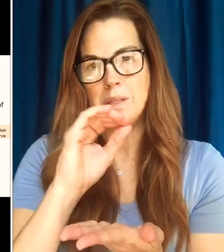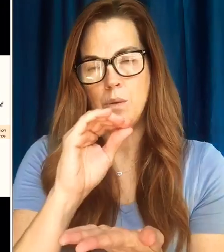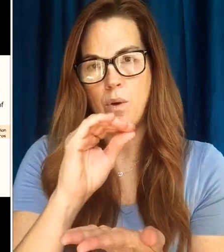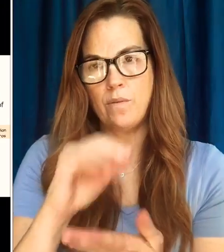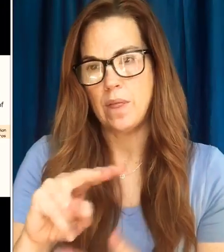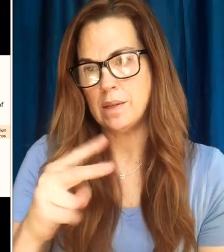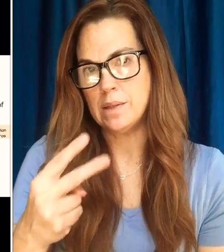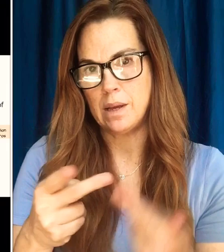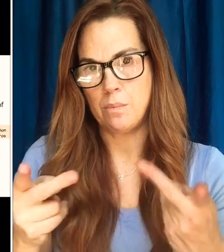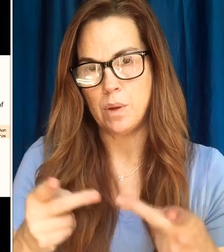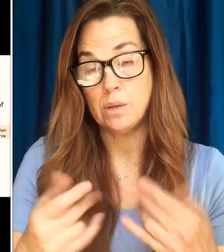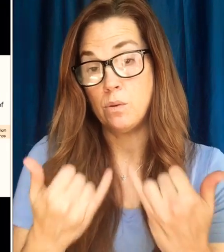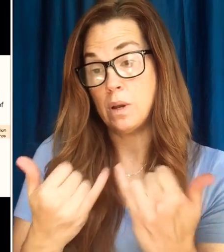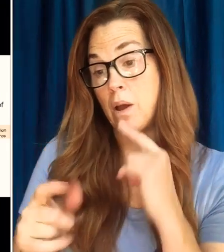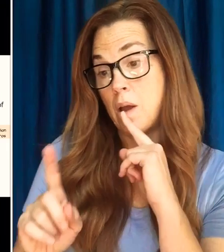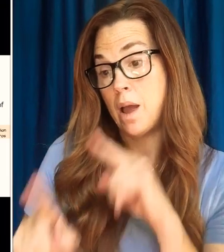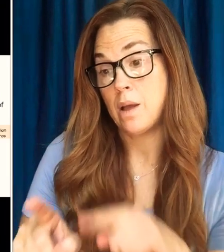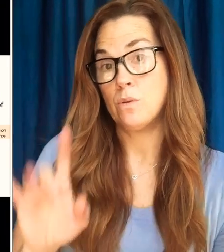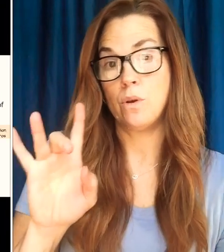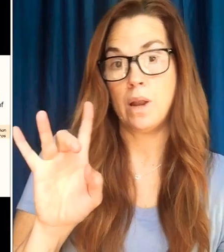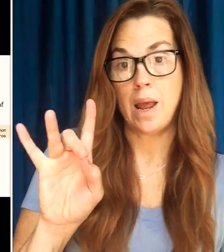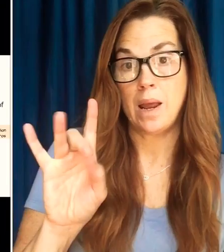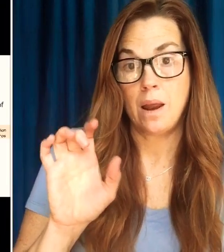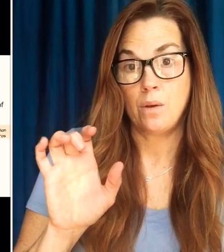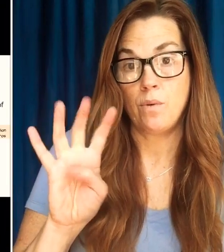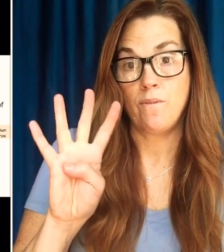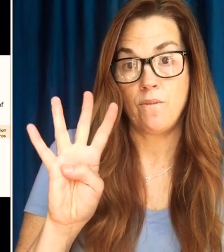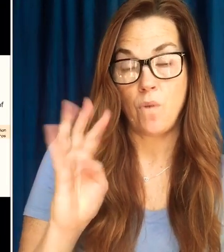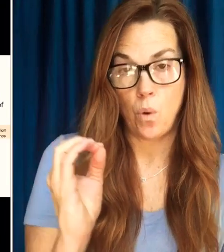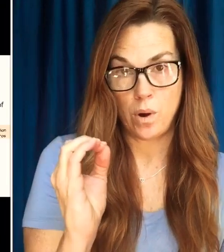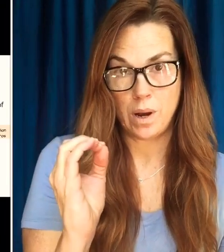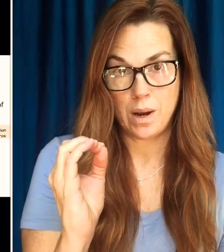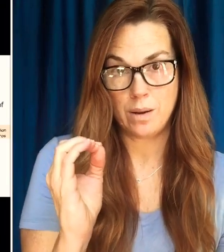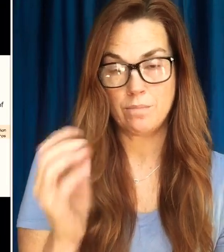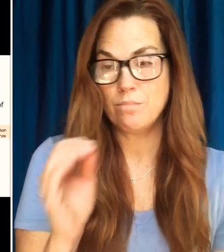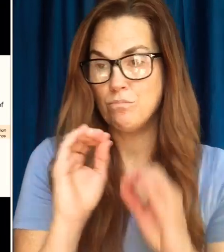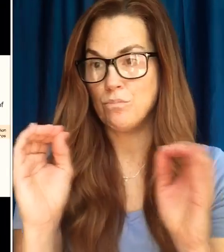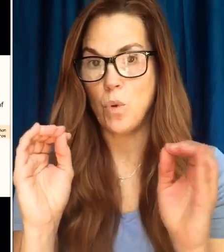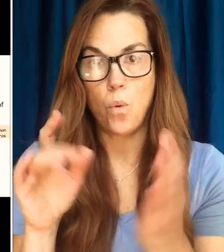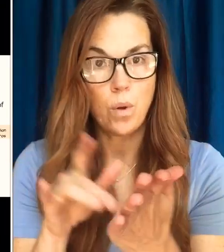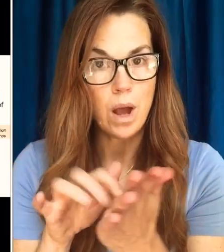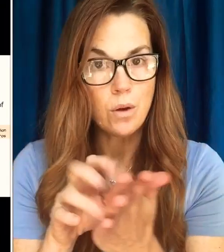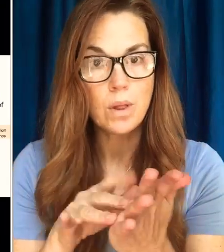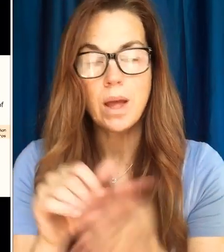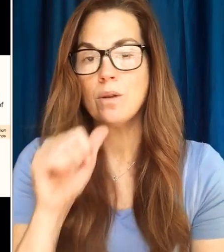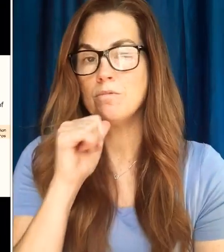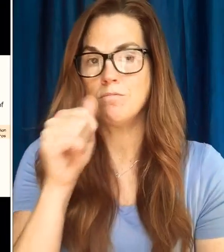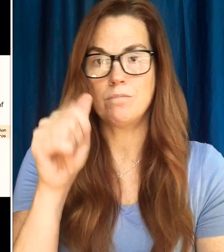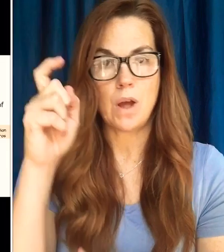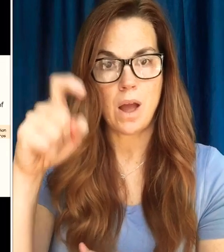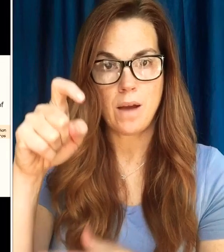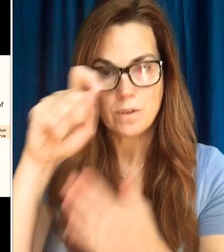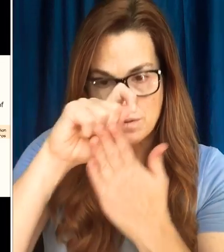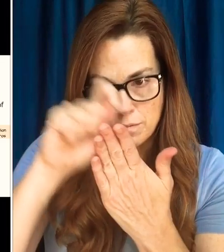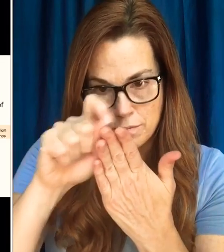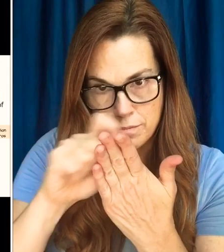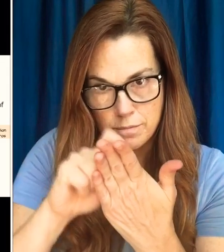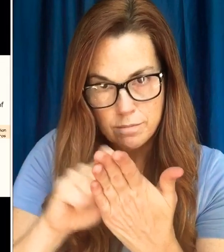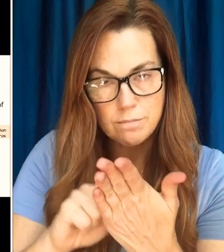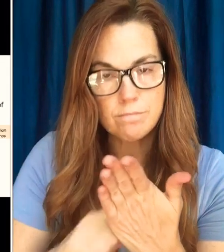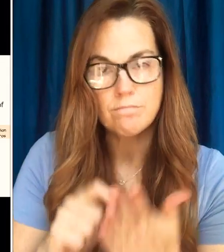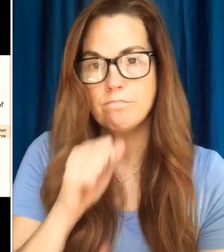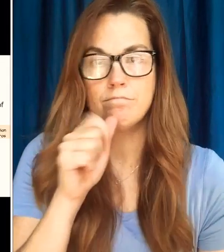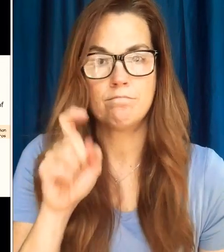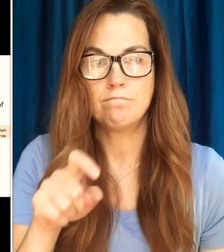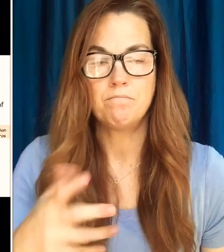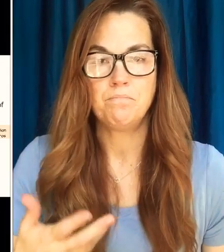of 840. No calculator, no scratch work, mental math using the shortcut.